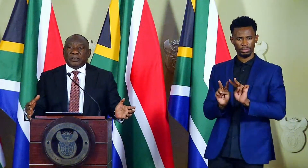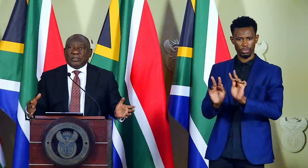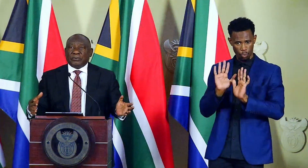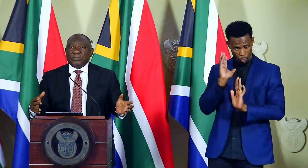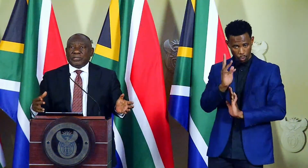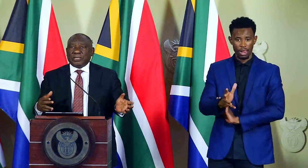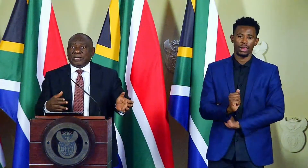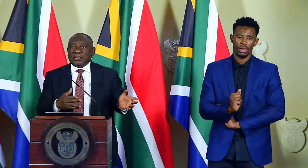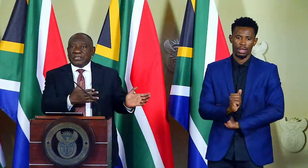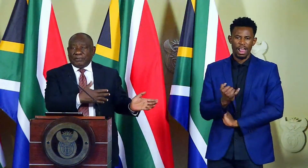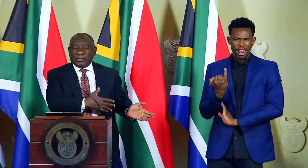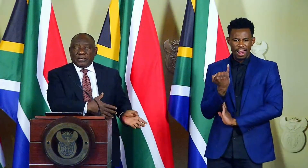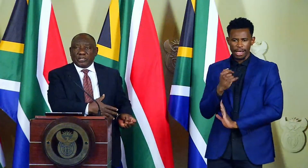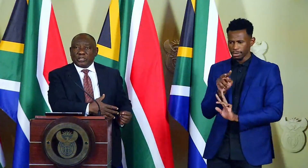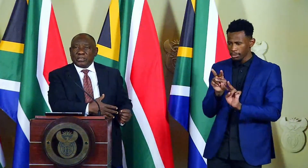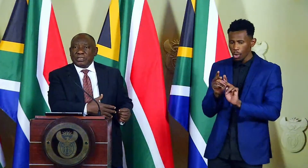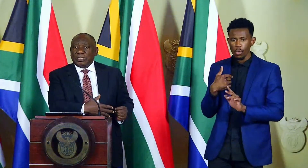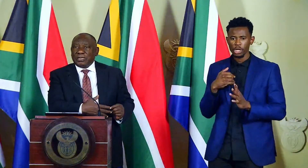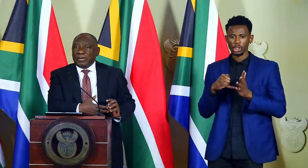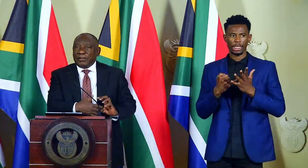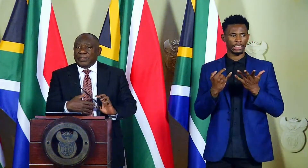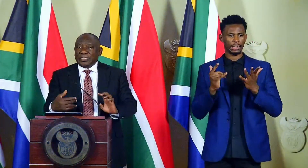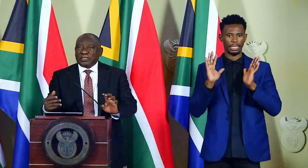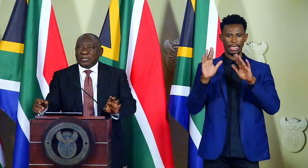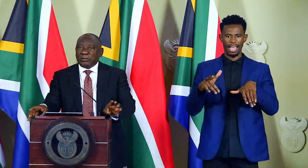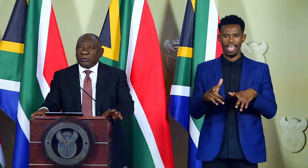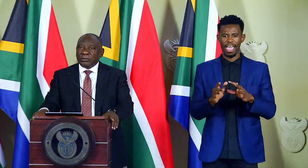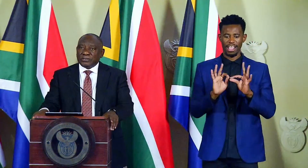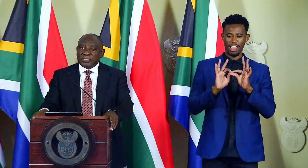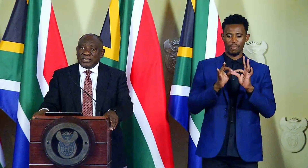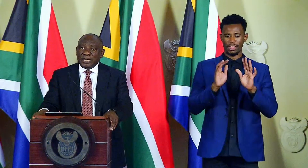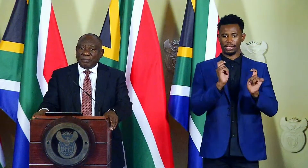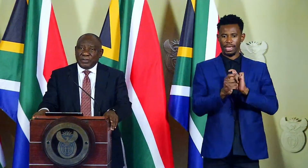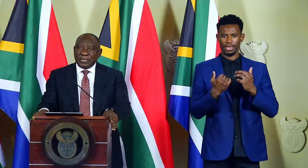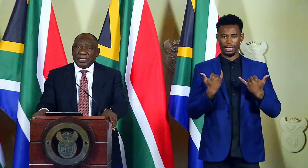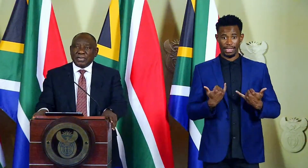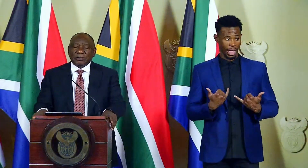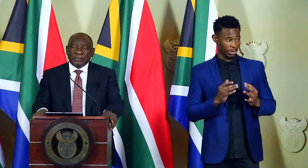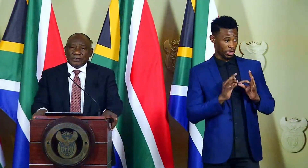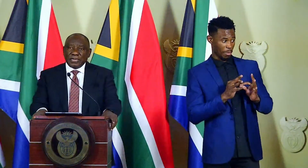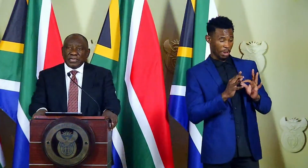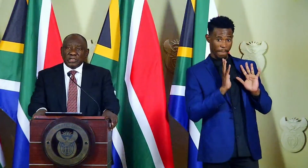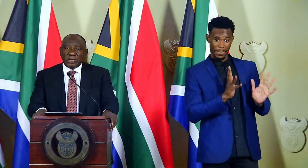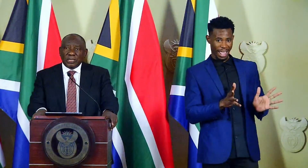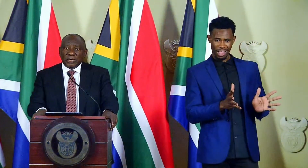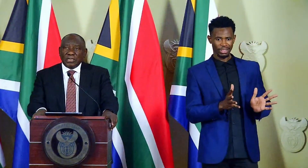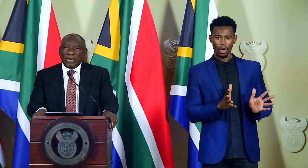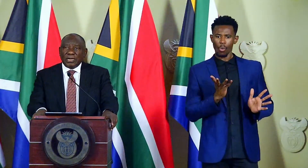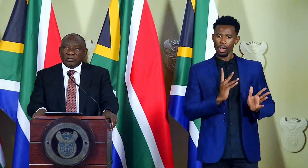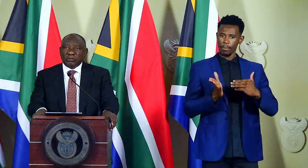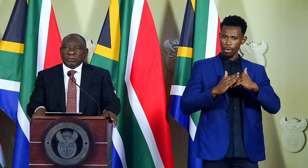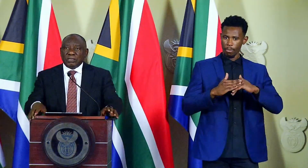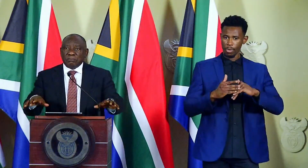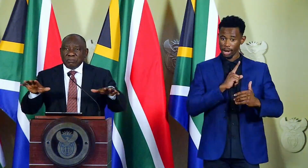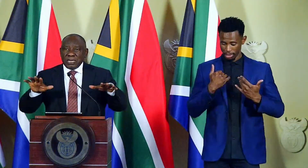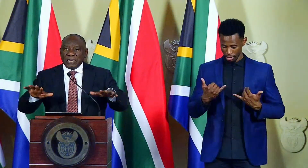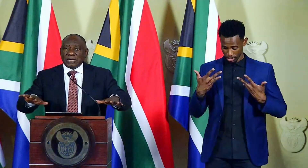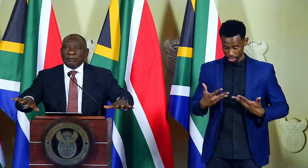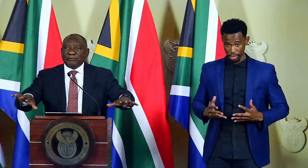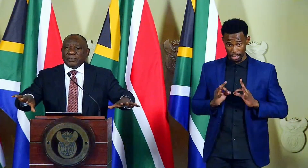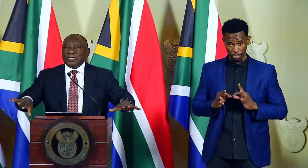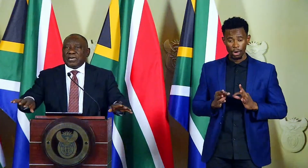up with the interpretation that you all see happening here on stage. It should